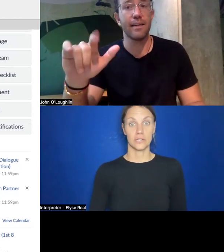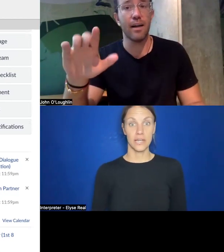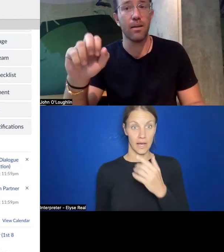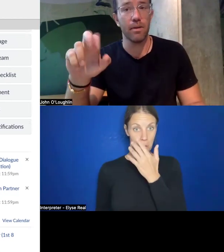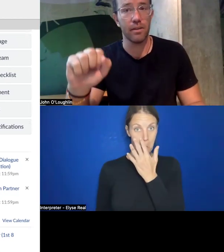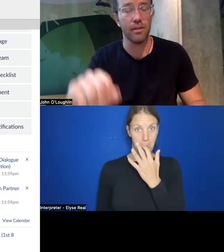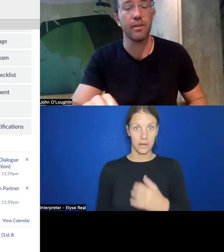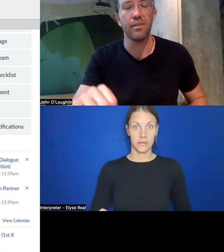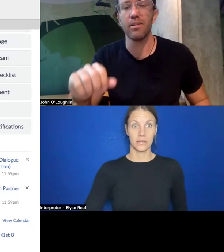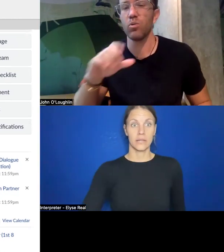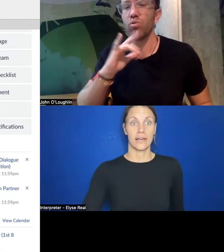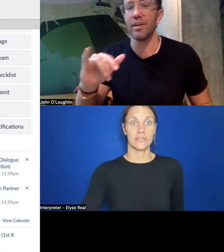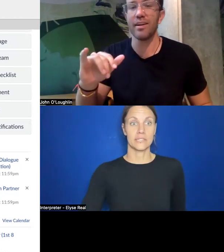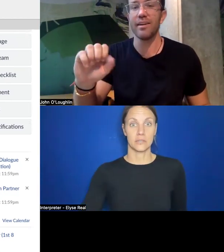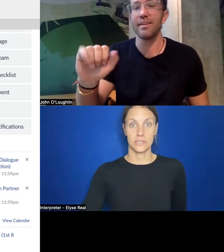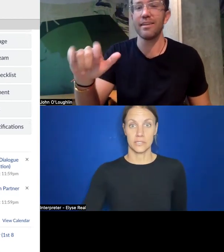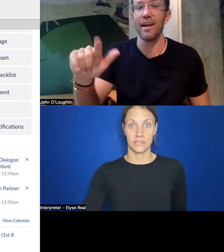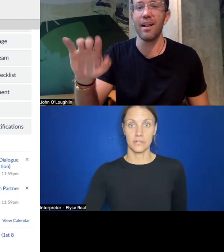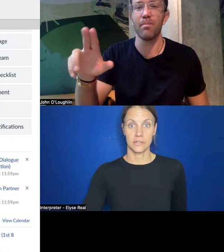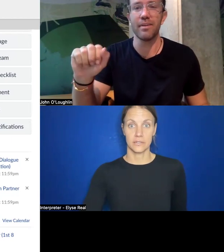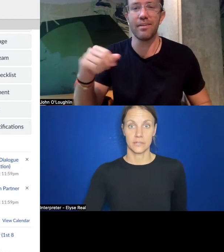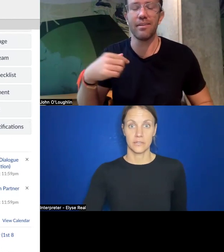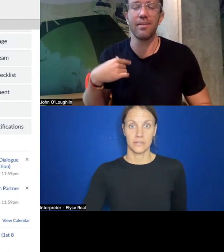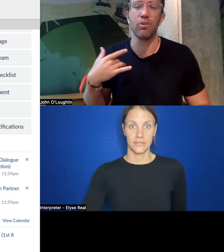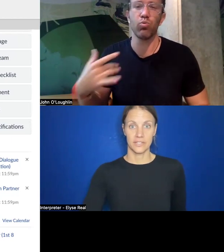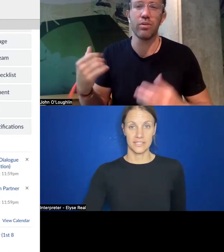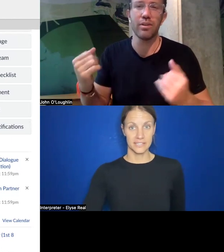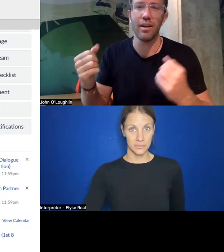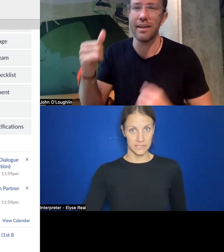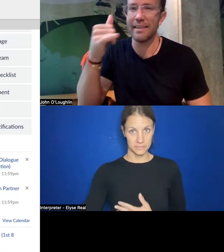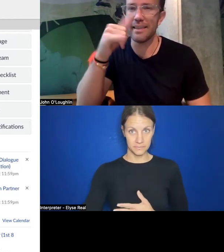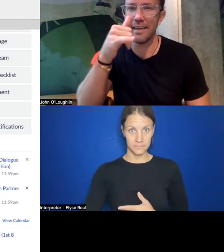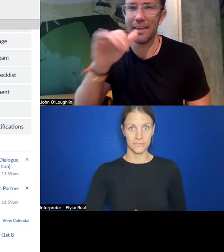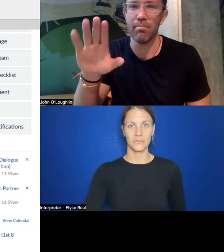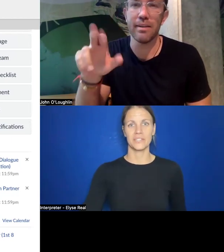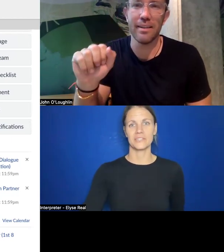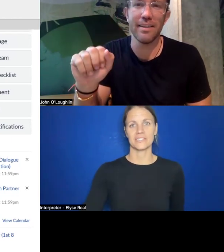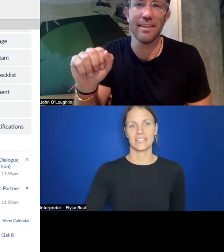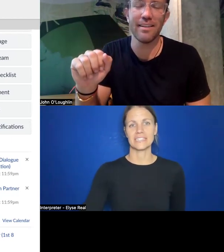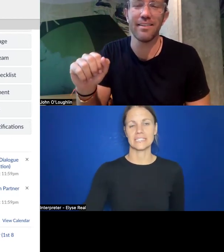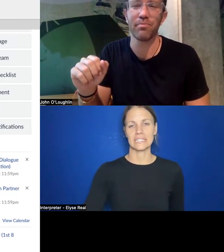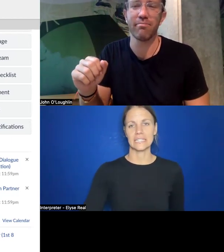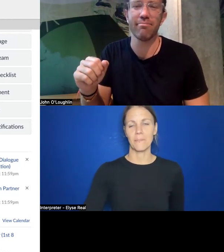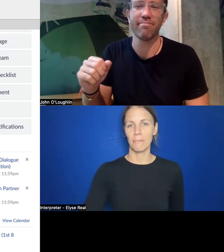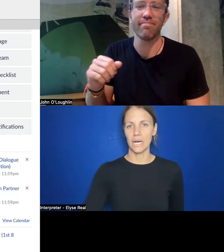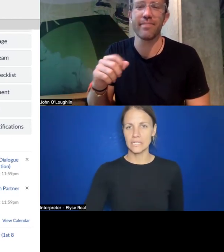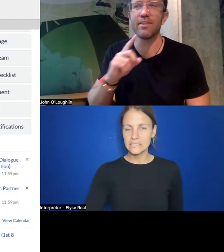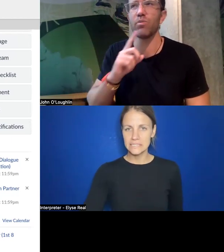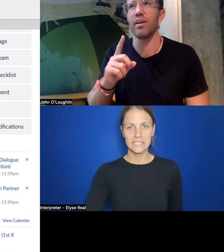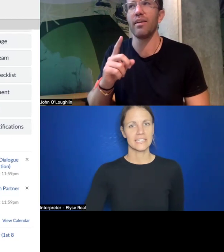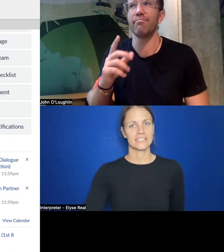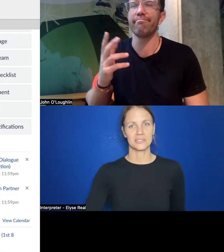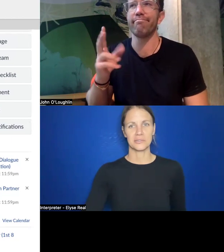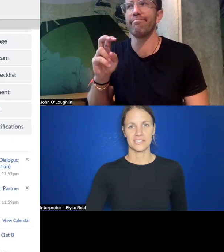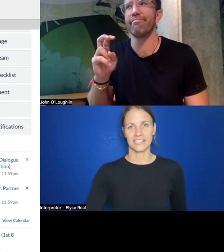So now I have the syllabus here. And really the syllabus, we used to sign silly